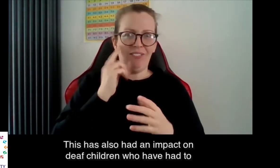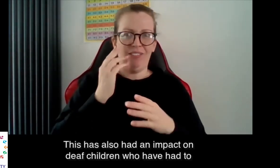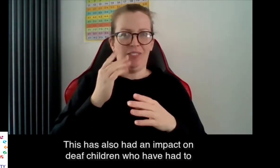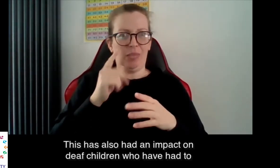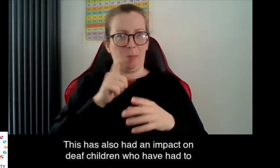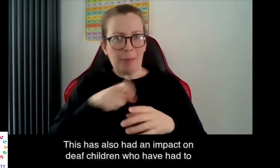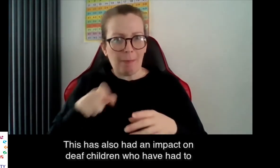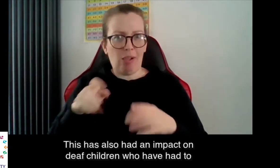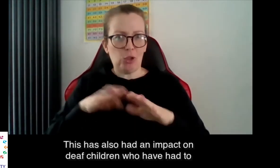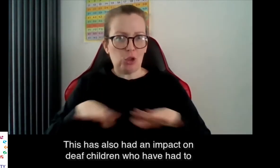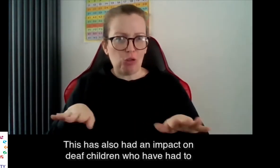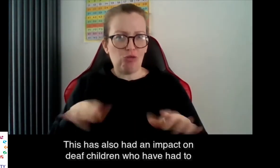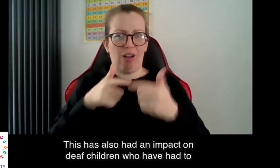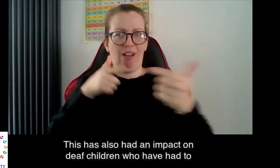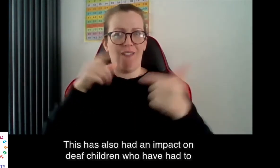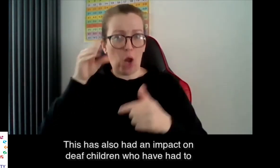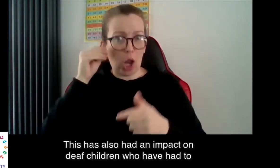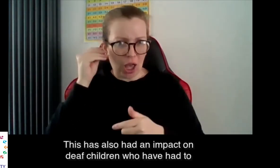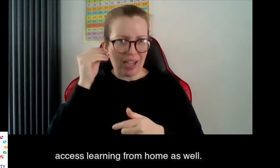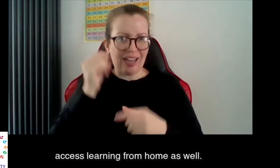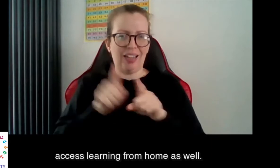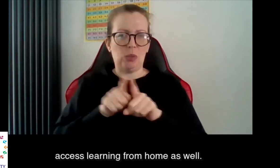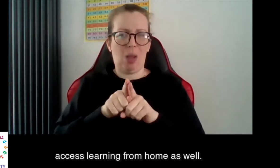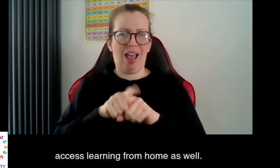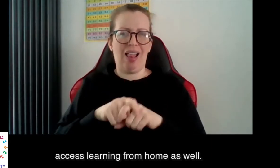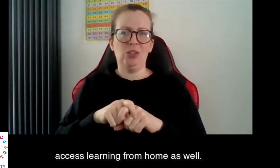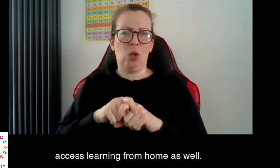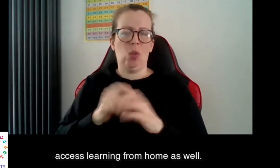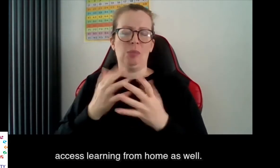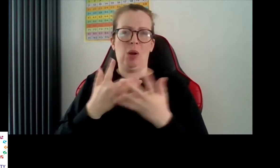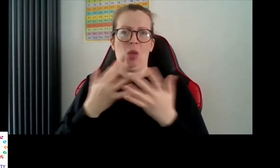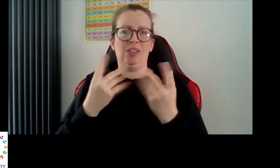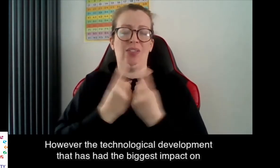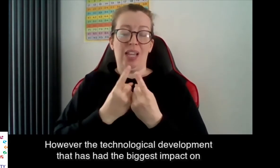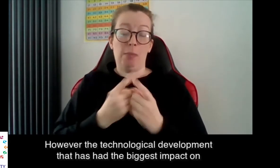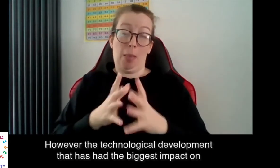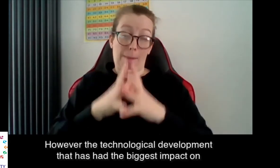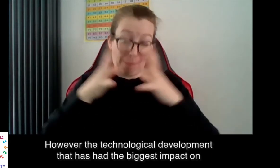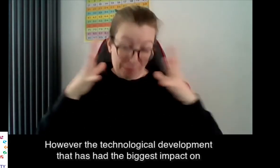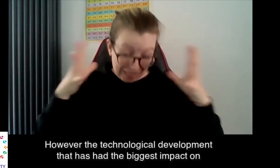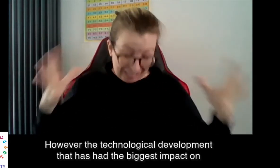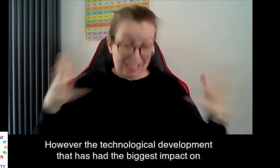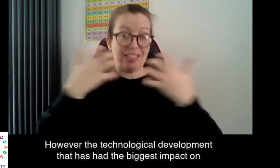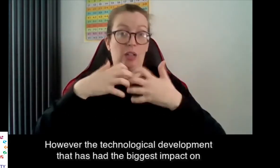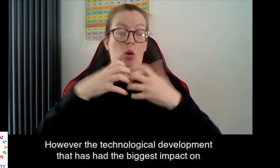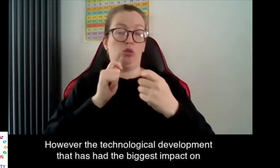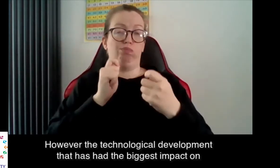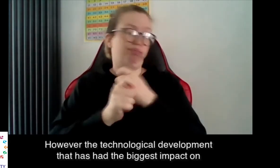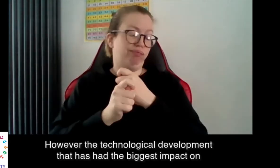an impact on deaf children, who have had to access learning from home as well. However, the technological development that has had the